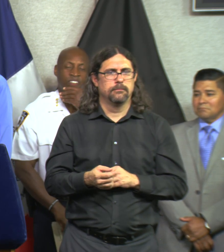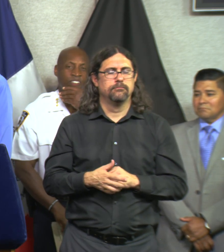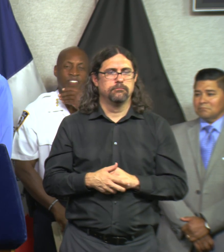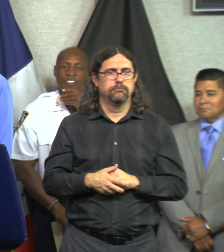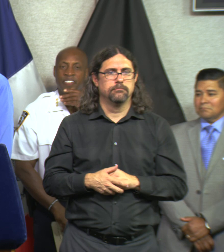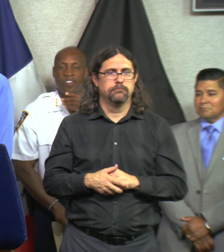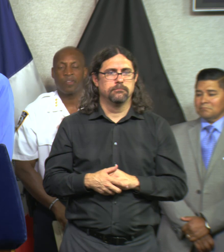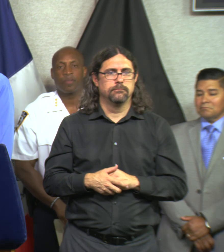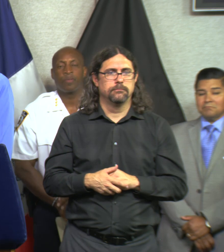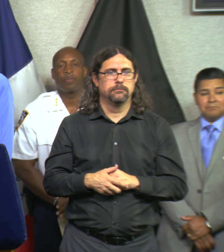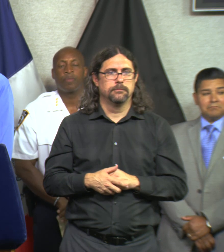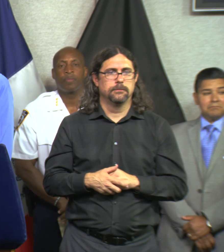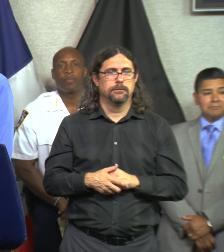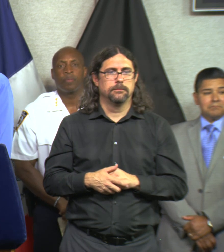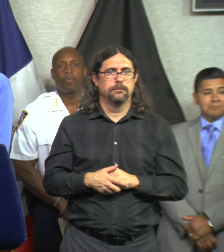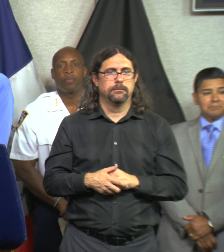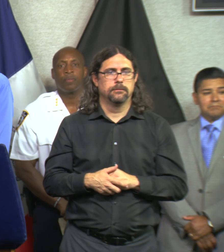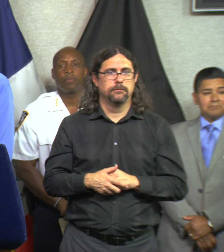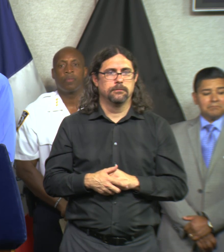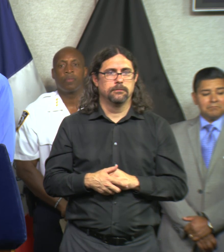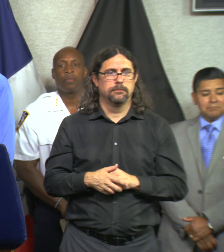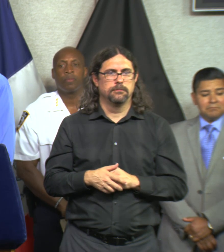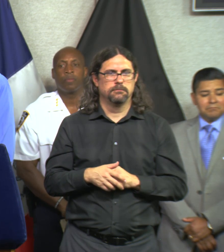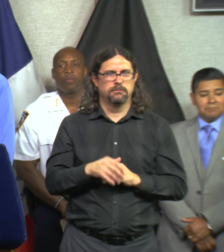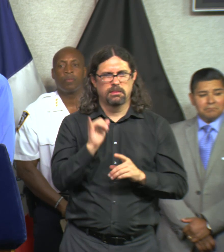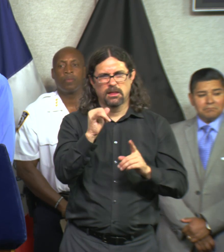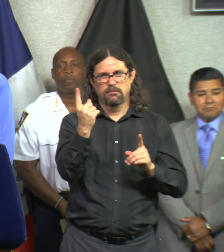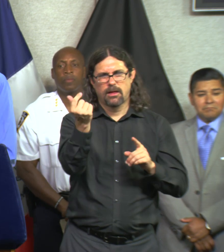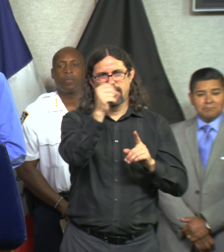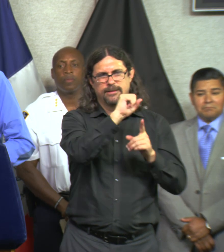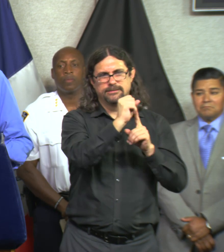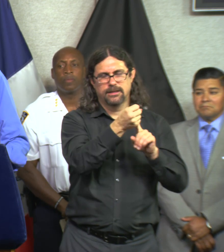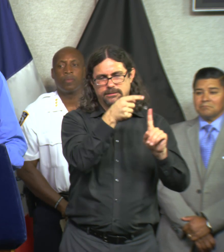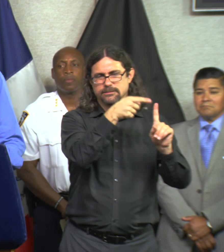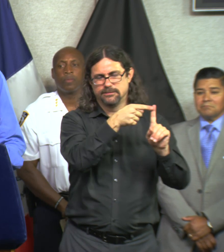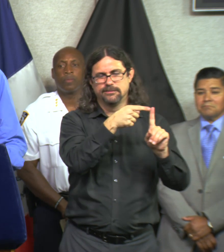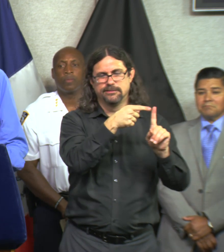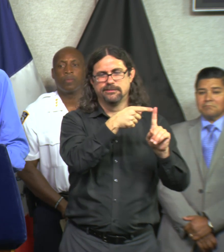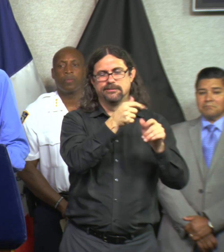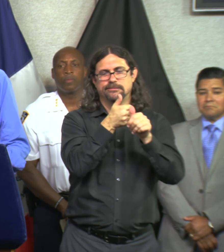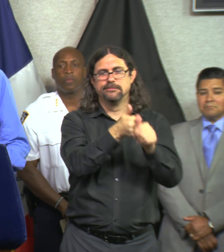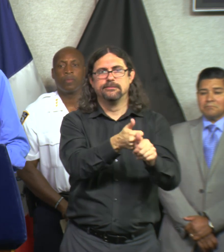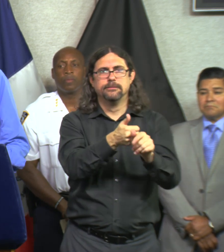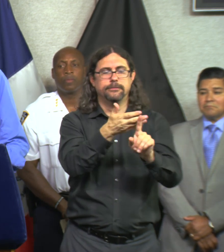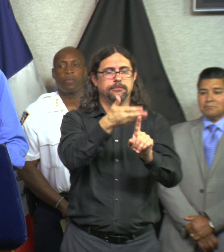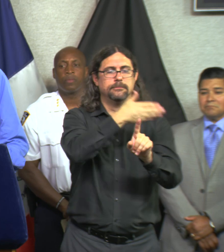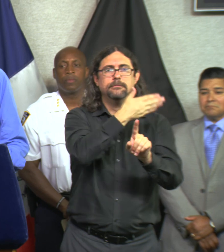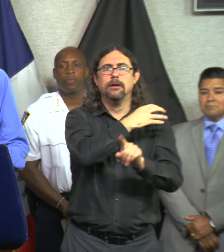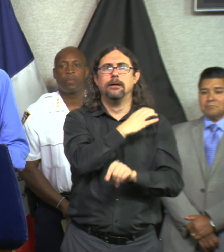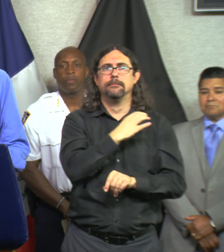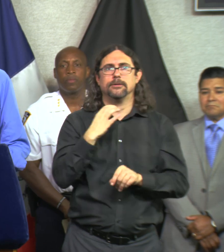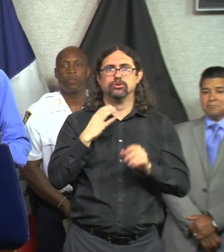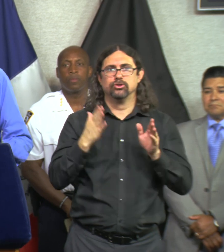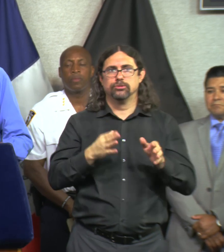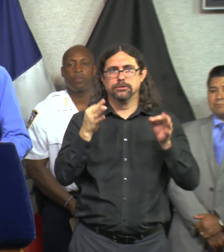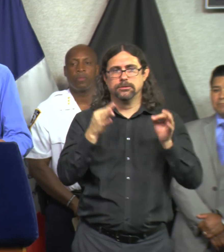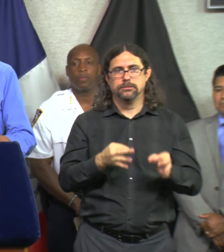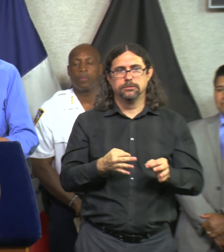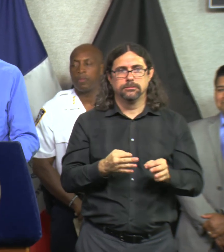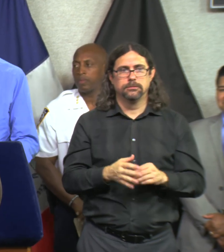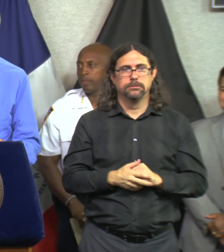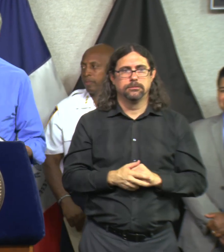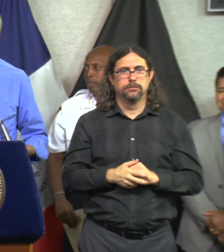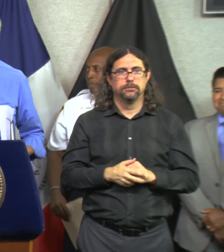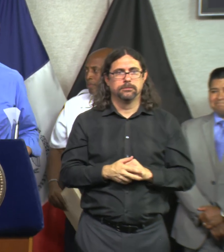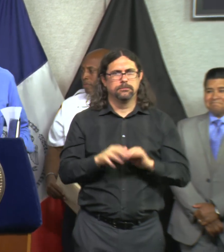been the consistency over years and years and years, and that's going to be the case here. Last call, going once, twice. Stay cool, please,